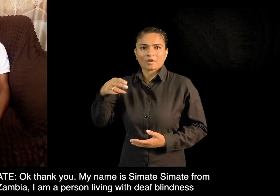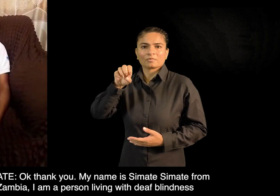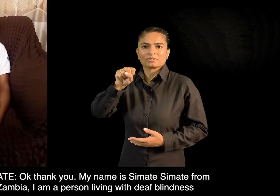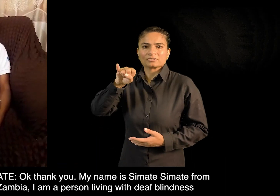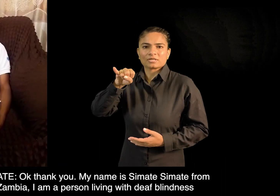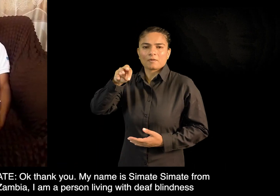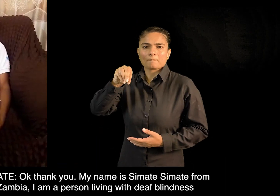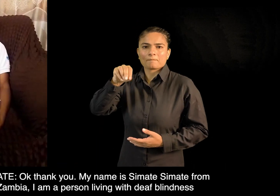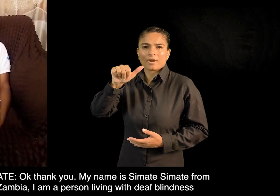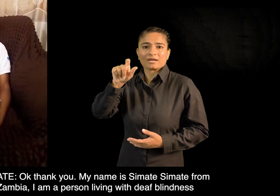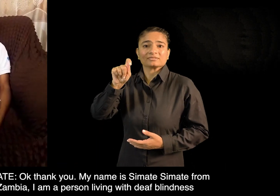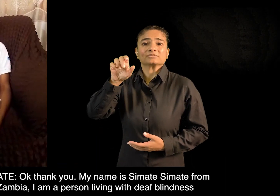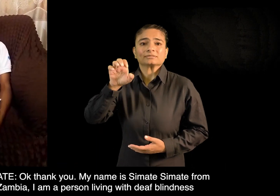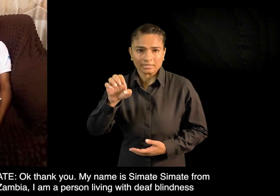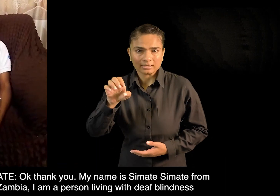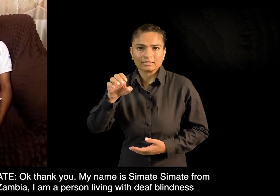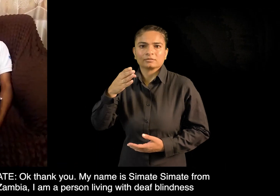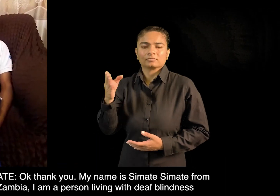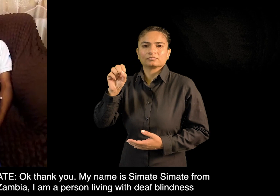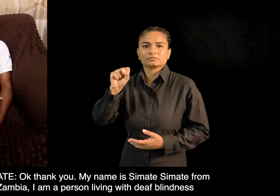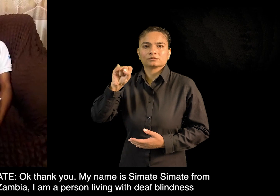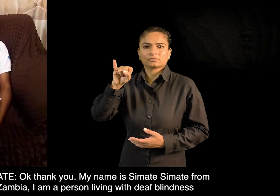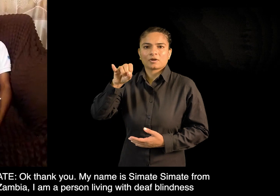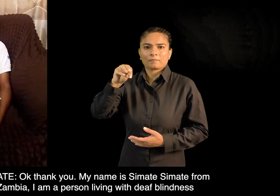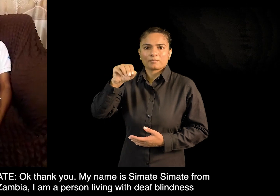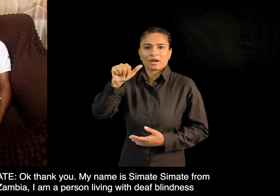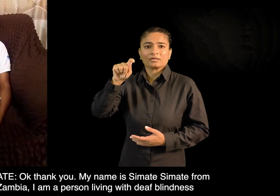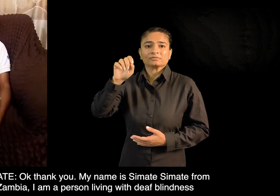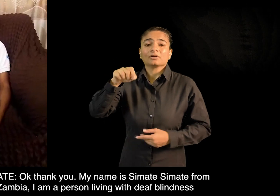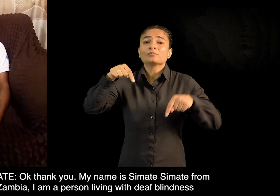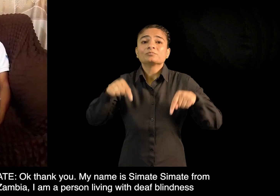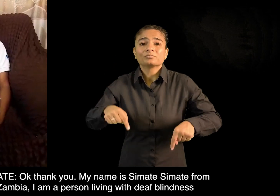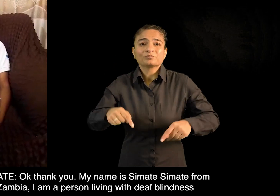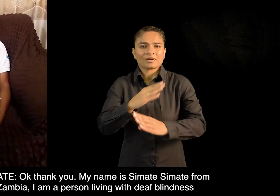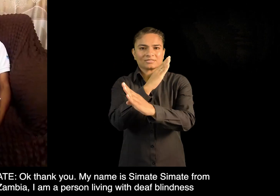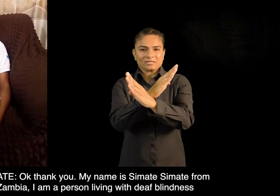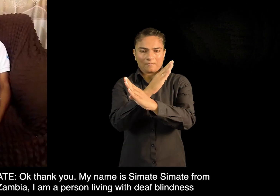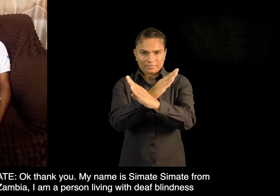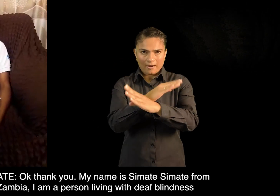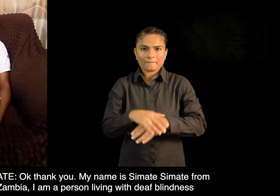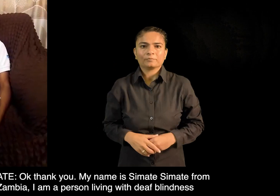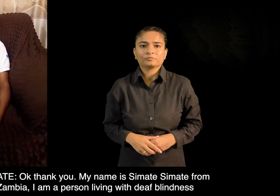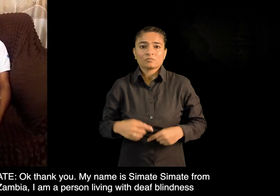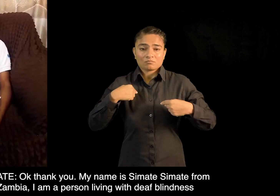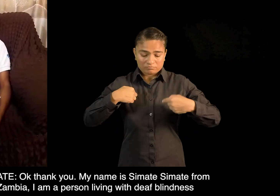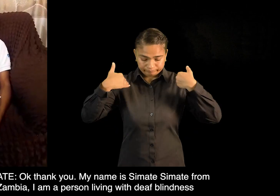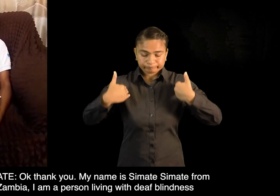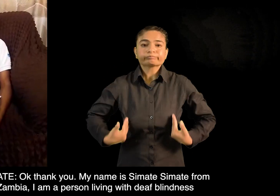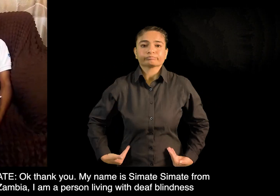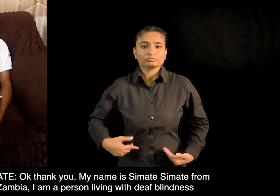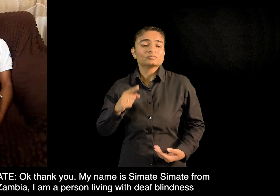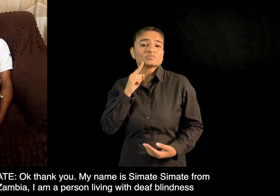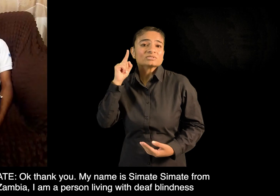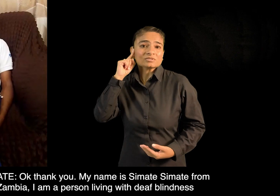Okay, thank you. My name is Smarty Smarty from Zambia. I'm a person living with